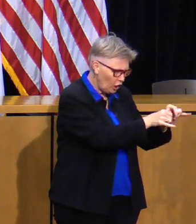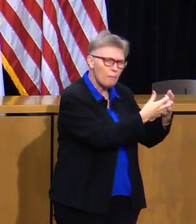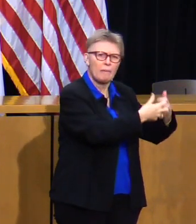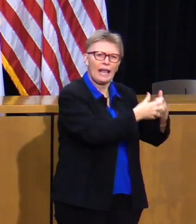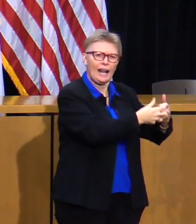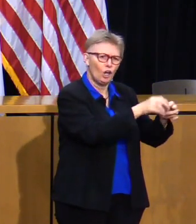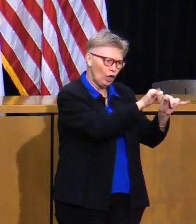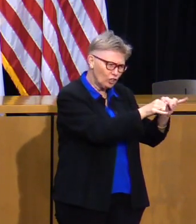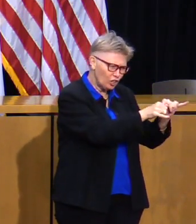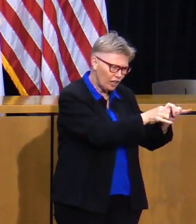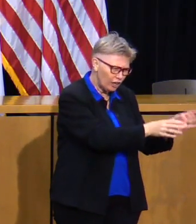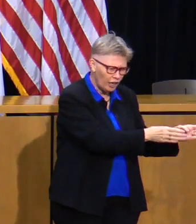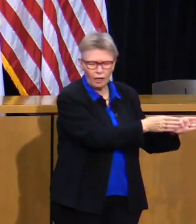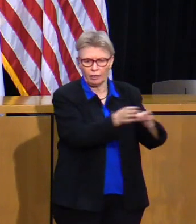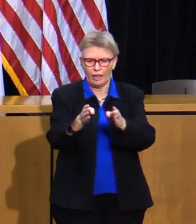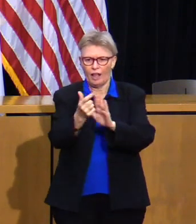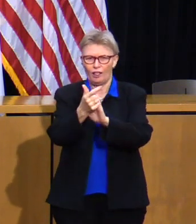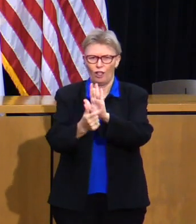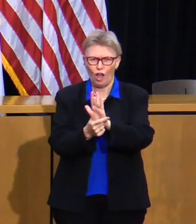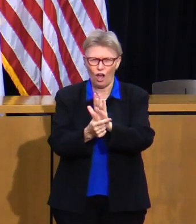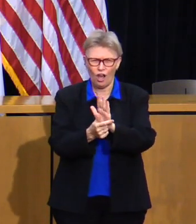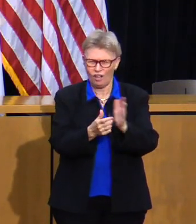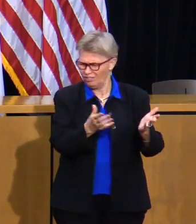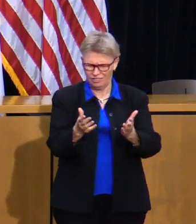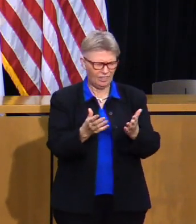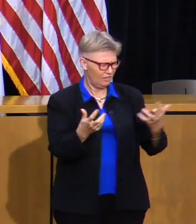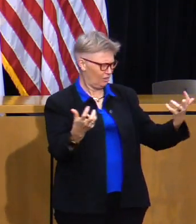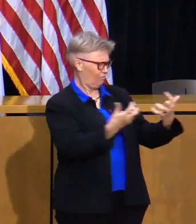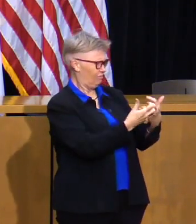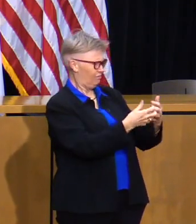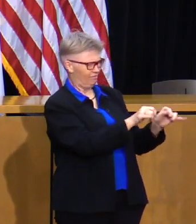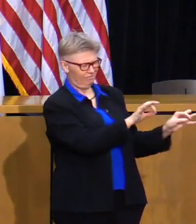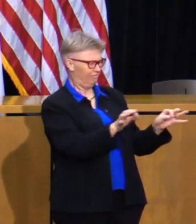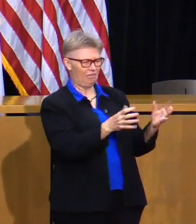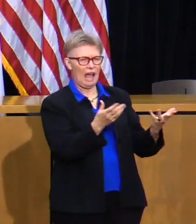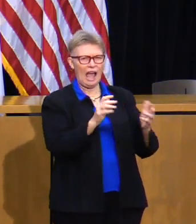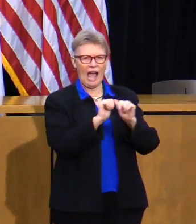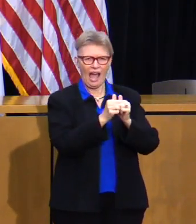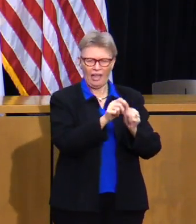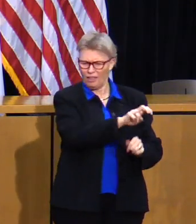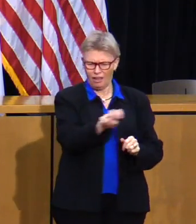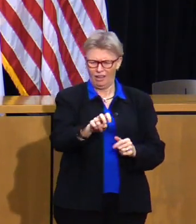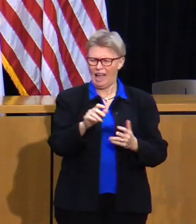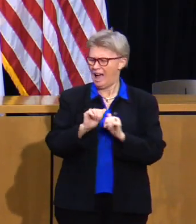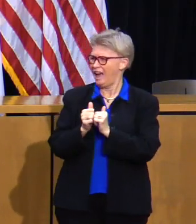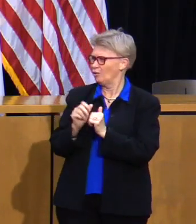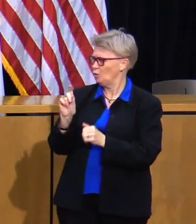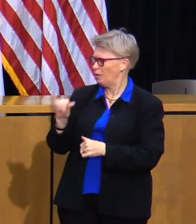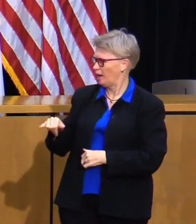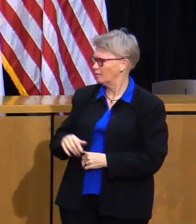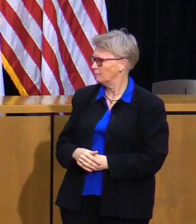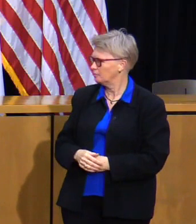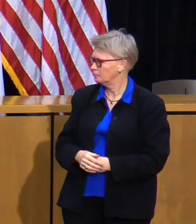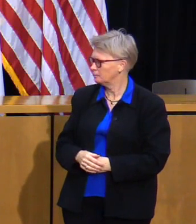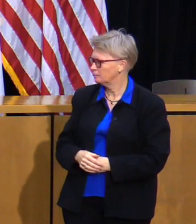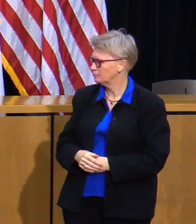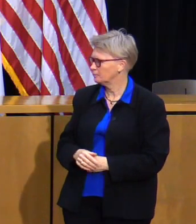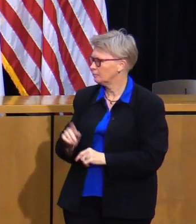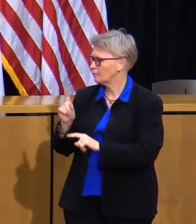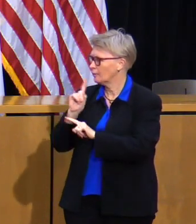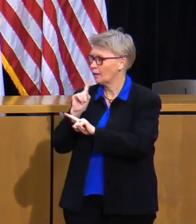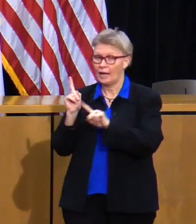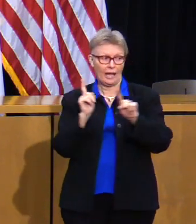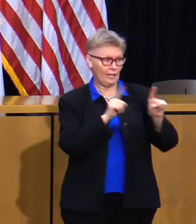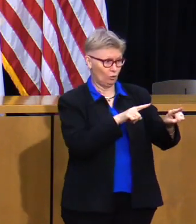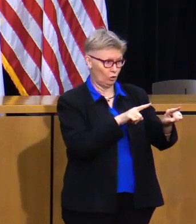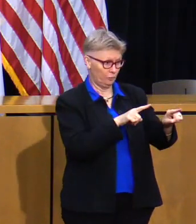that transition from MIT to Stanford to now the SJC? I think, at least